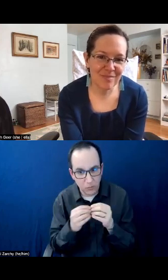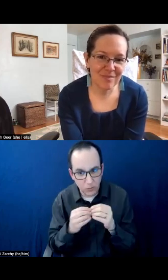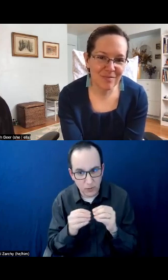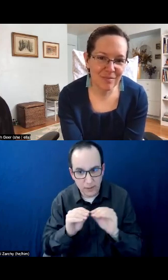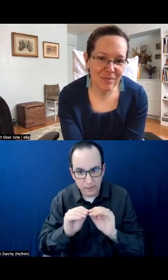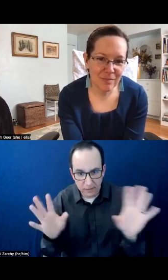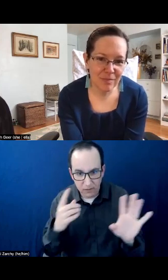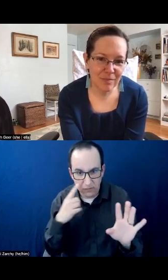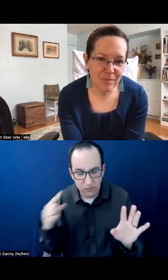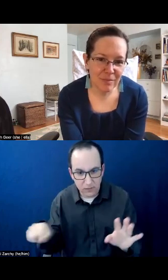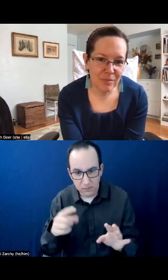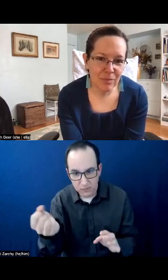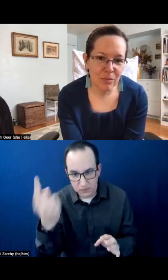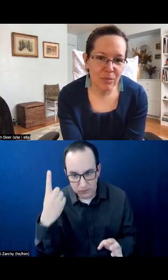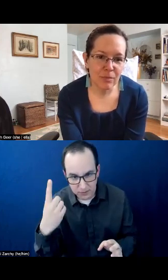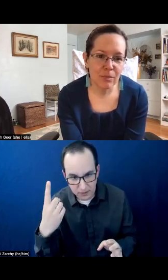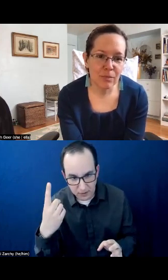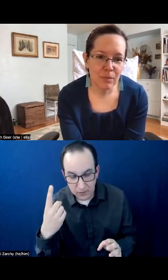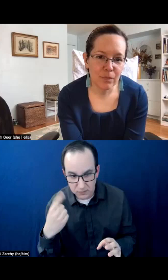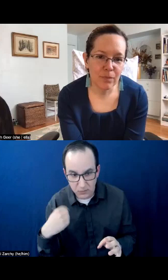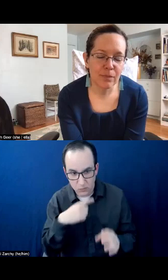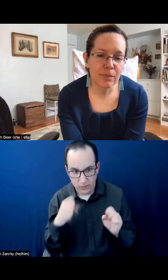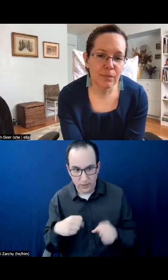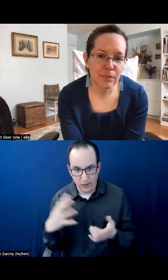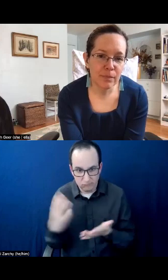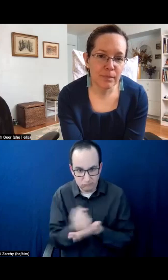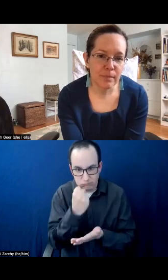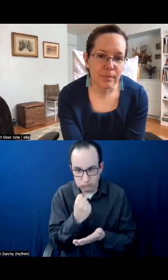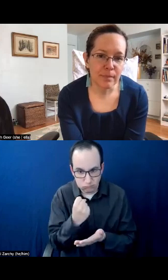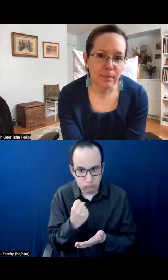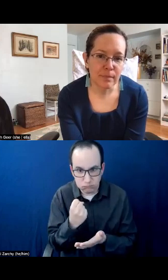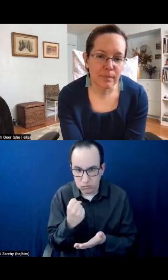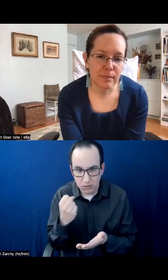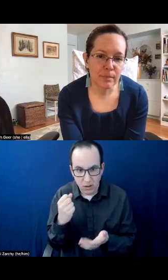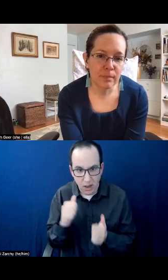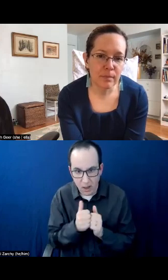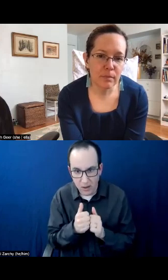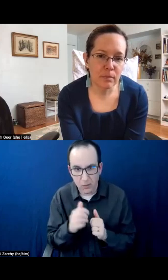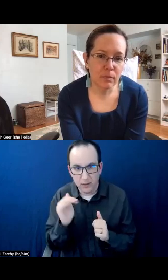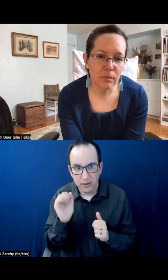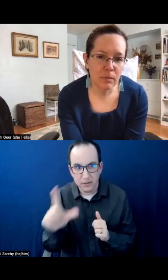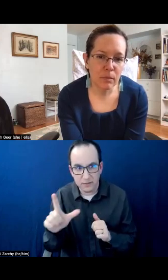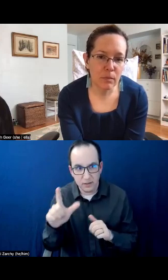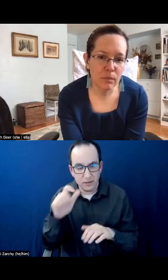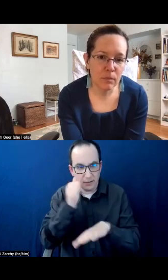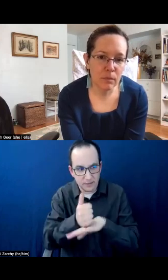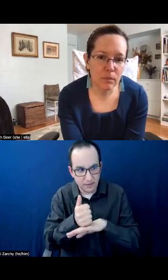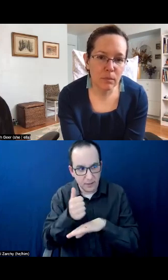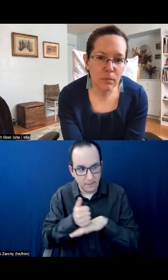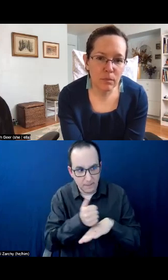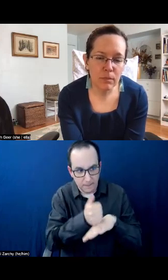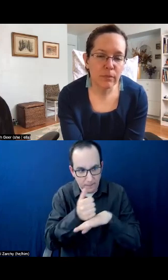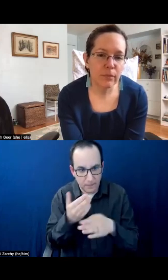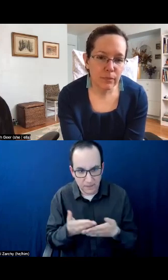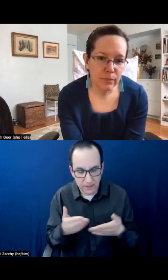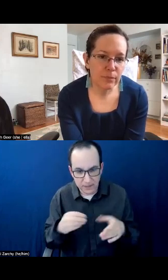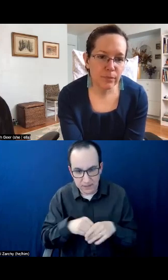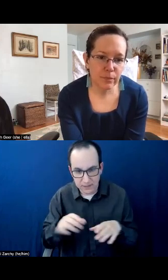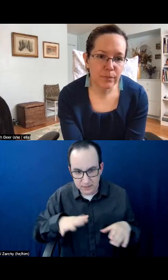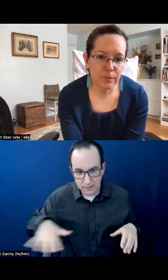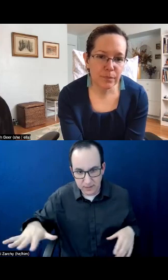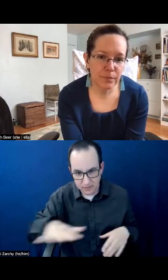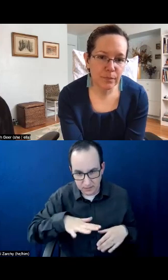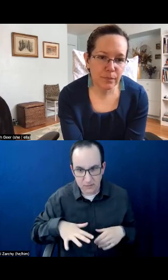the language is very visual. It's very clear for them to see where that object needs to go. And then that's how you